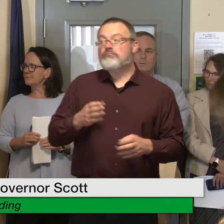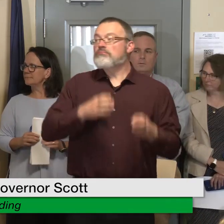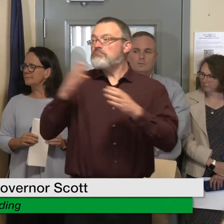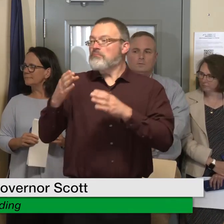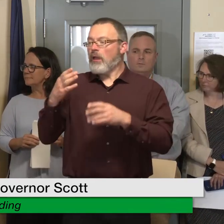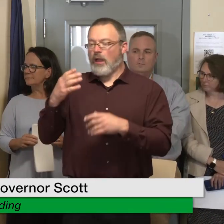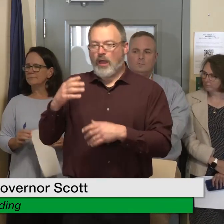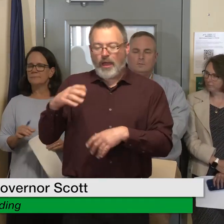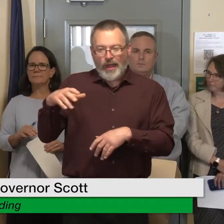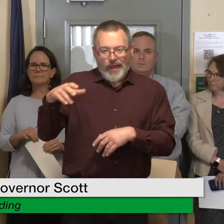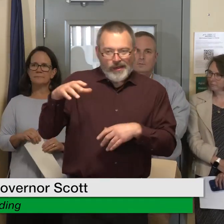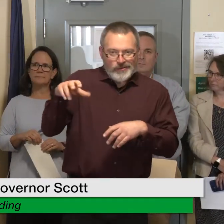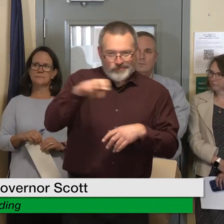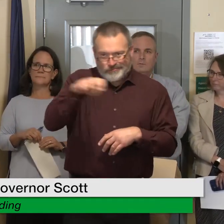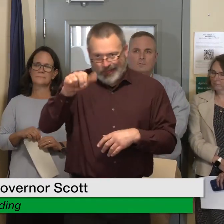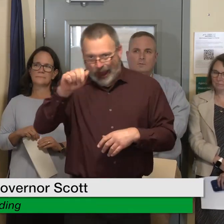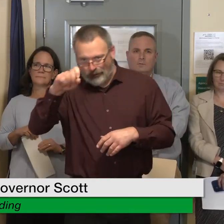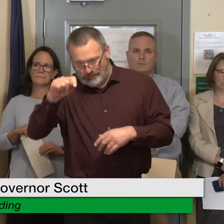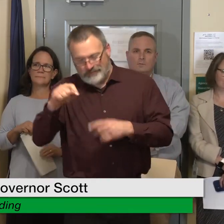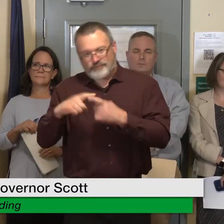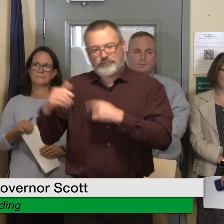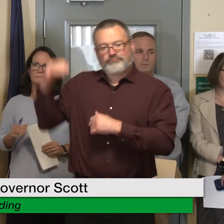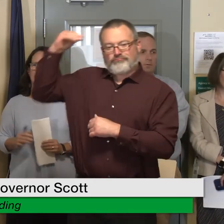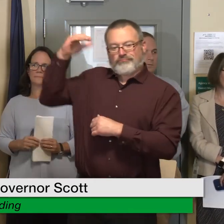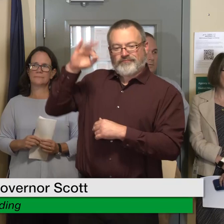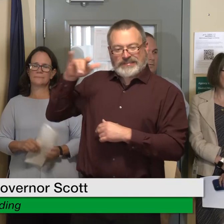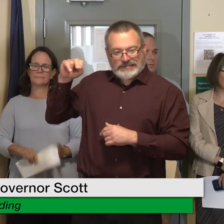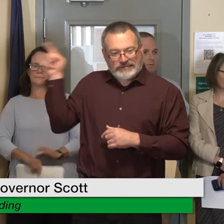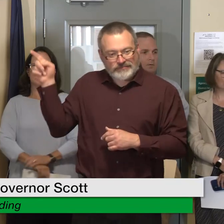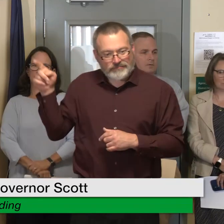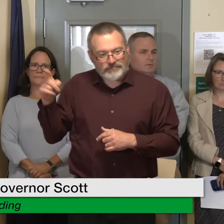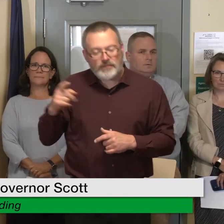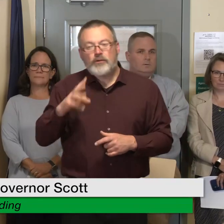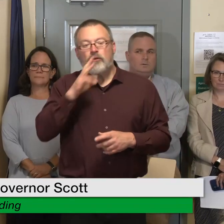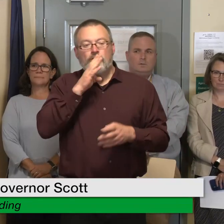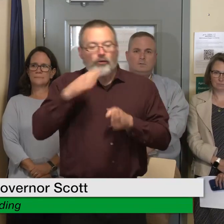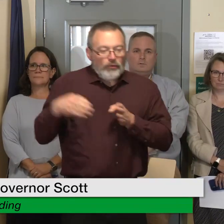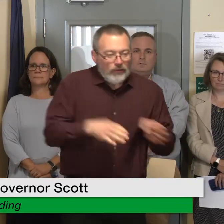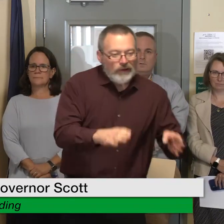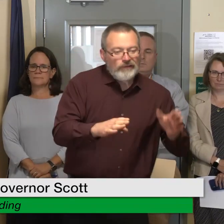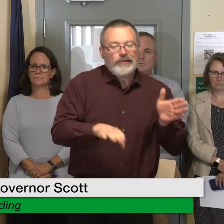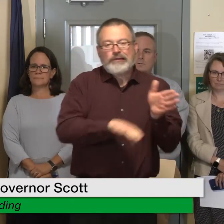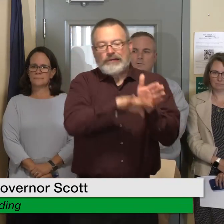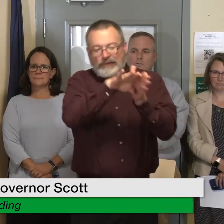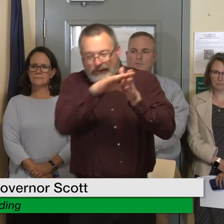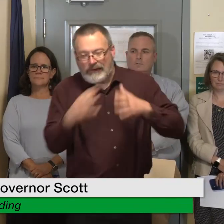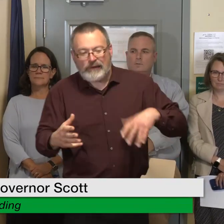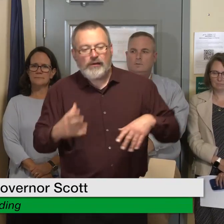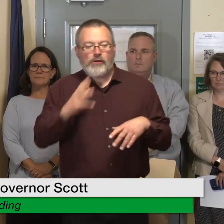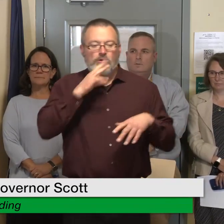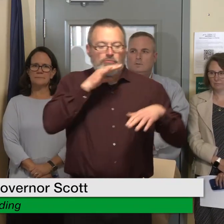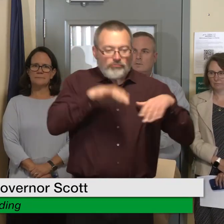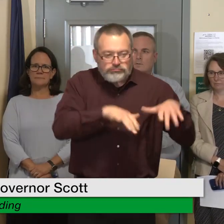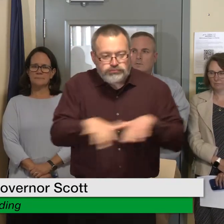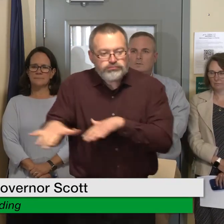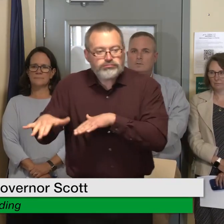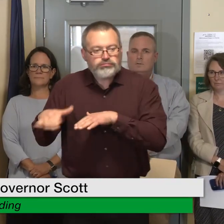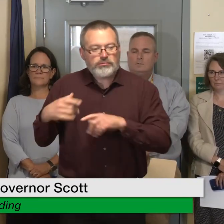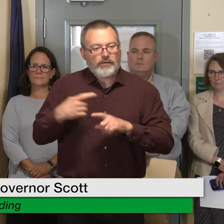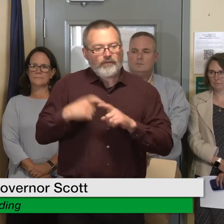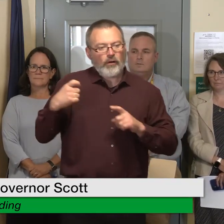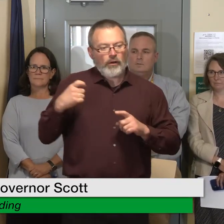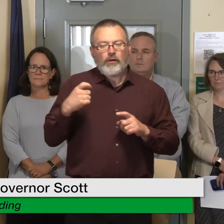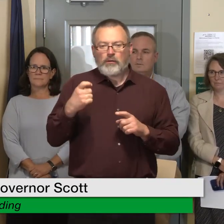update on rivers, dams, water, and wastewater systems from Secretary Moore. In the last few days, I've visited